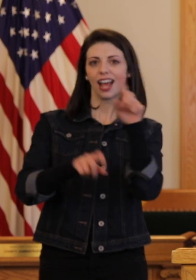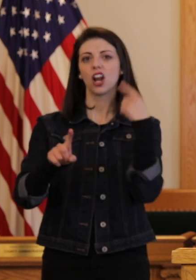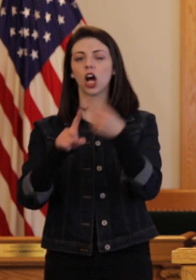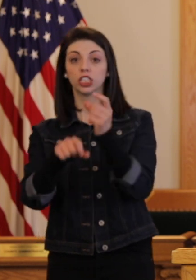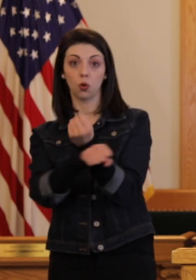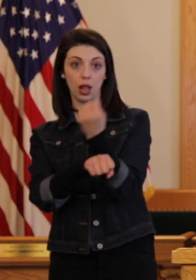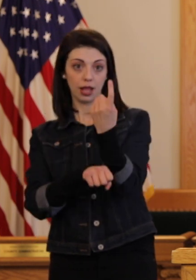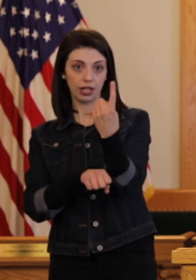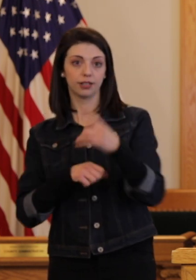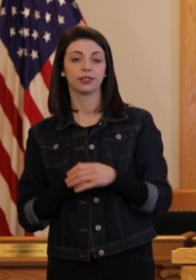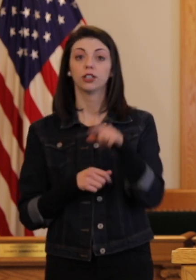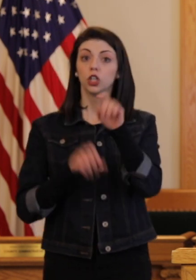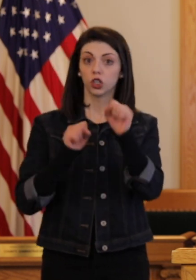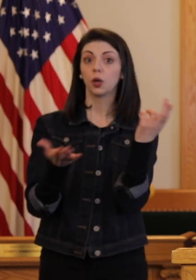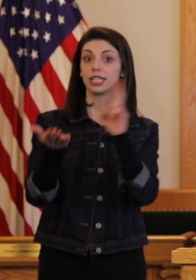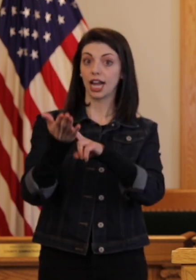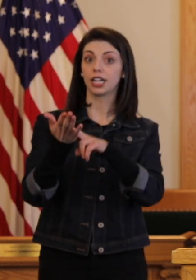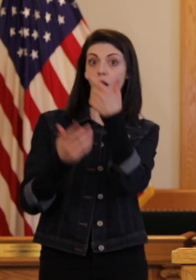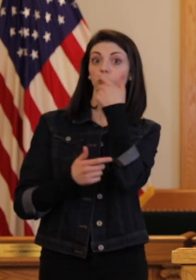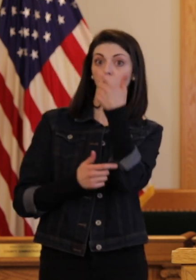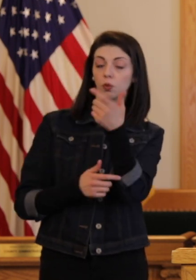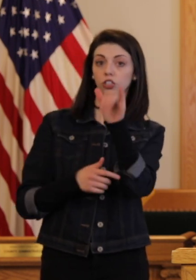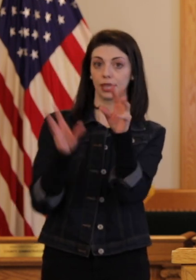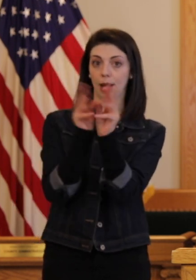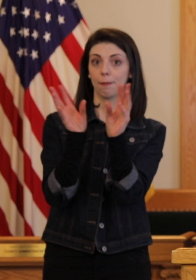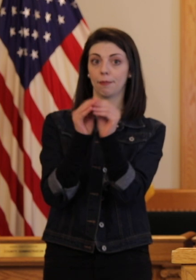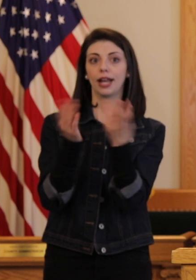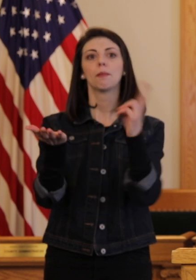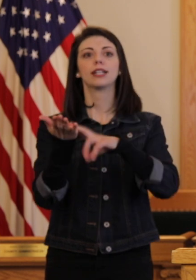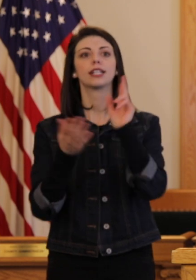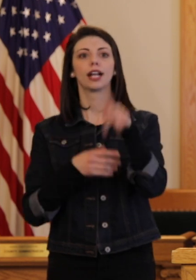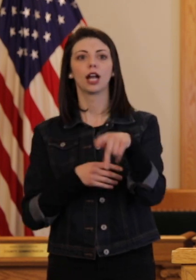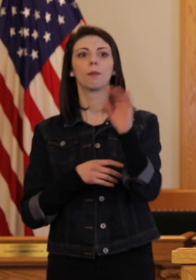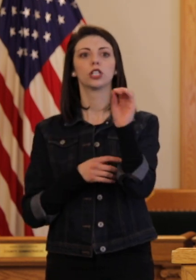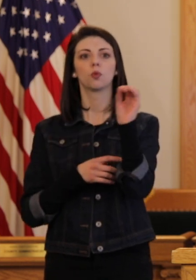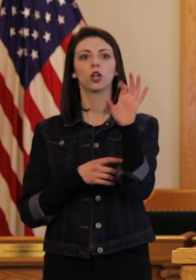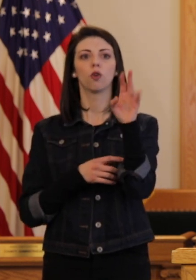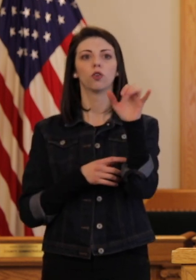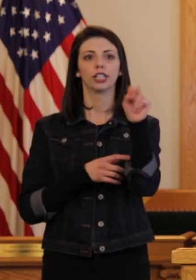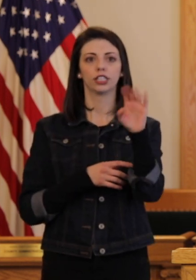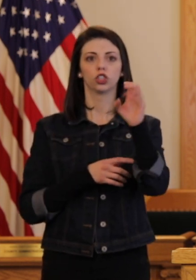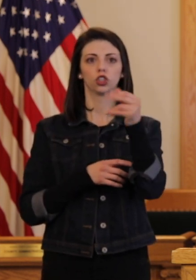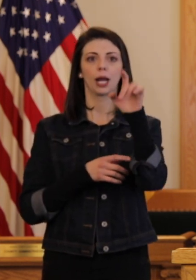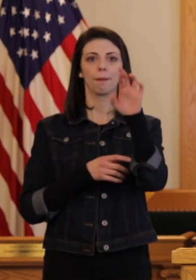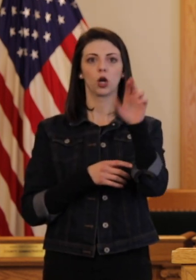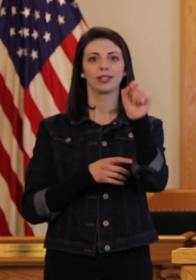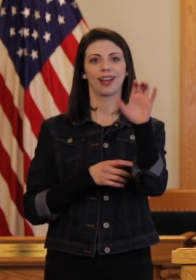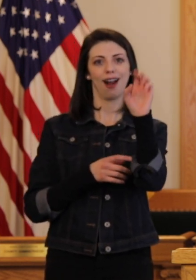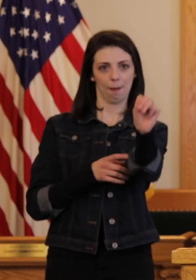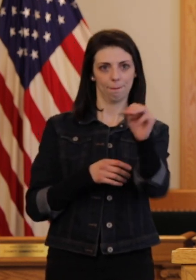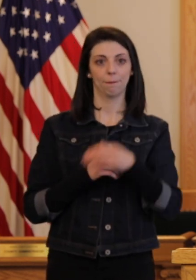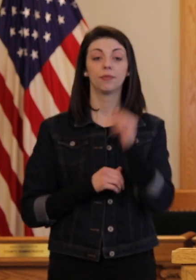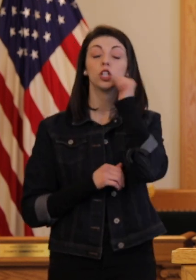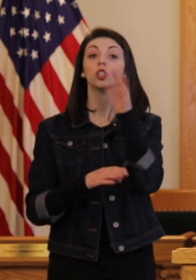by visiting the Greater Oswego Fulton Chamber of Commerce website at oswegofultonchamber.com. Tomorrow afternoon,